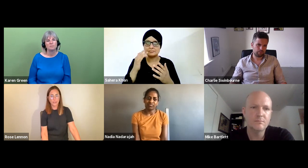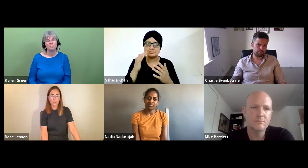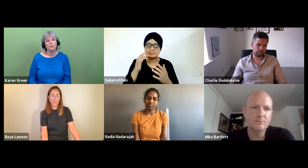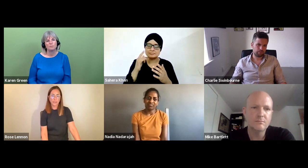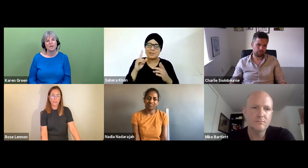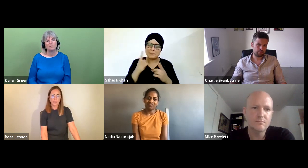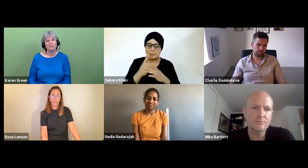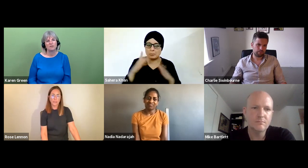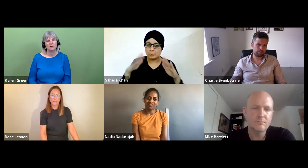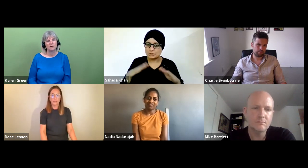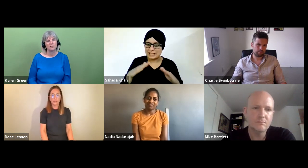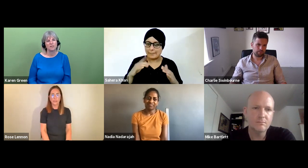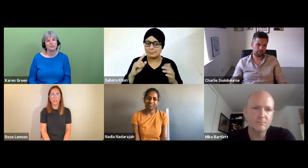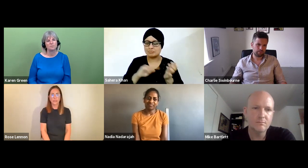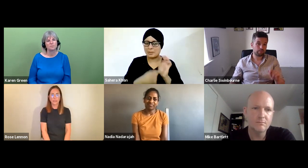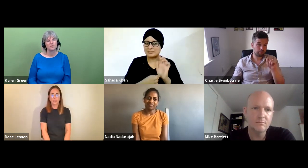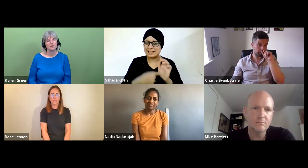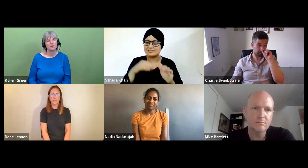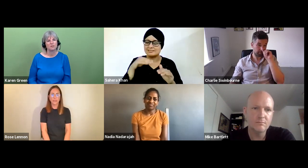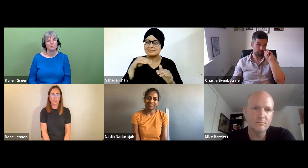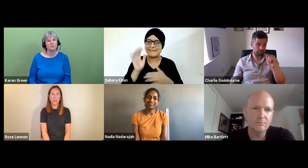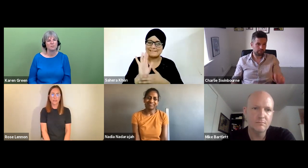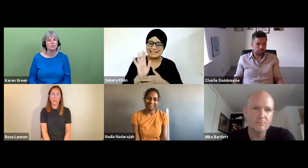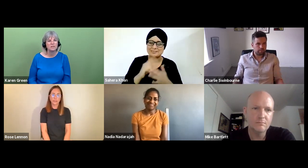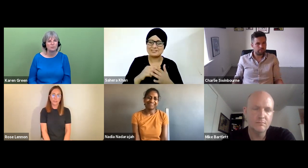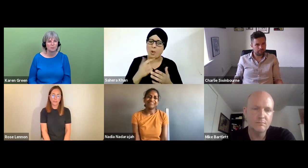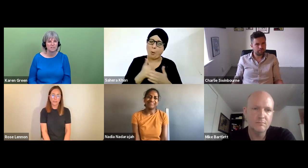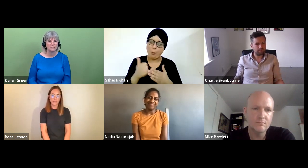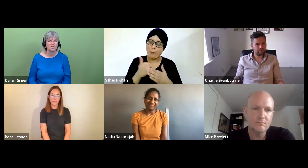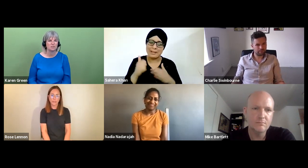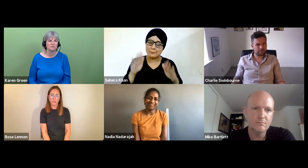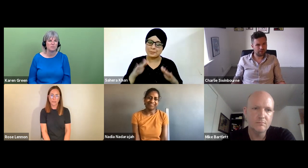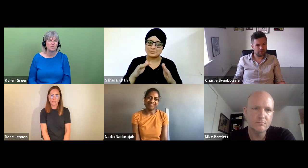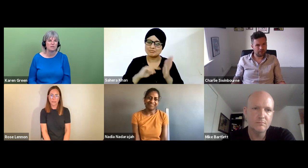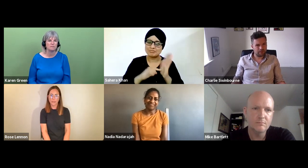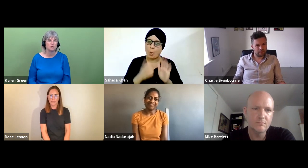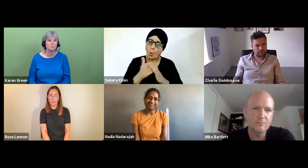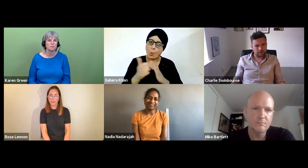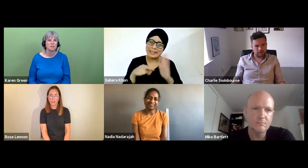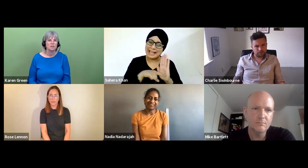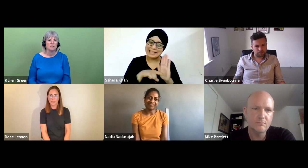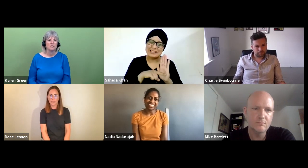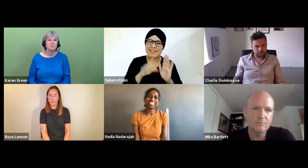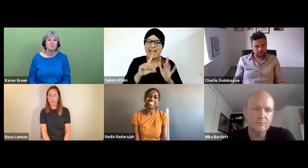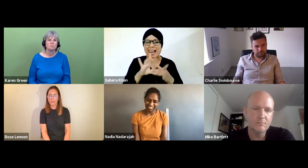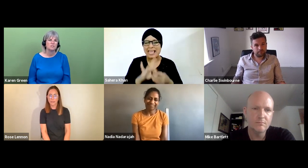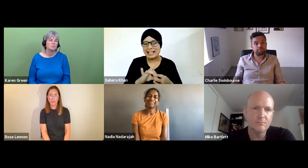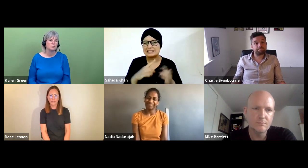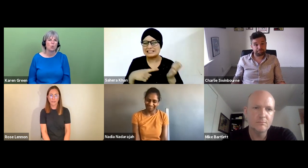With my area, I think the Muslim representation for me within films is the Muslims are